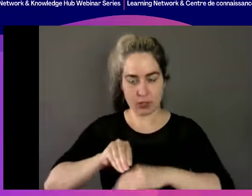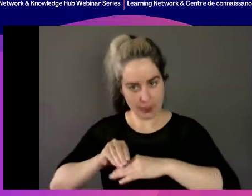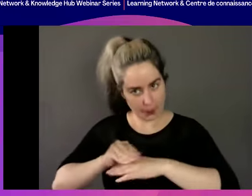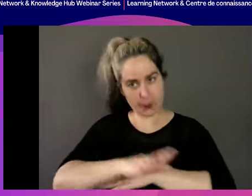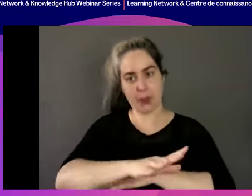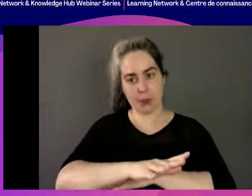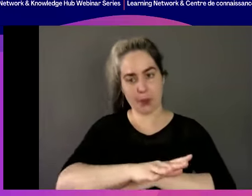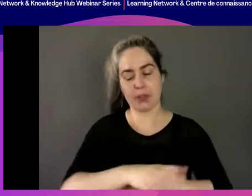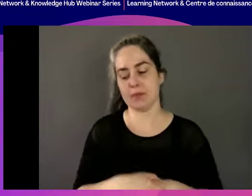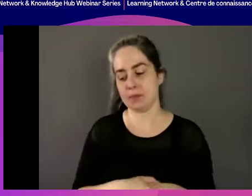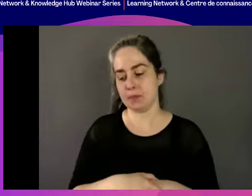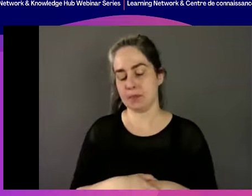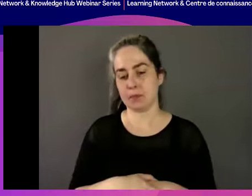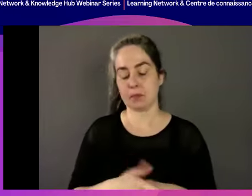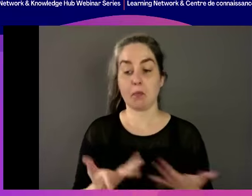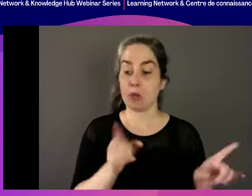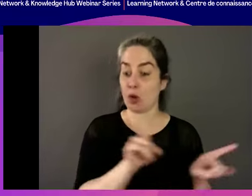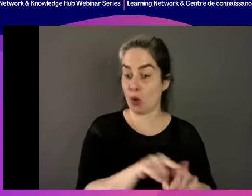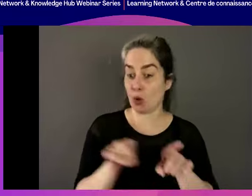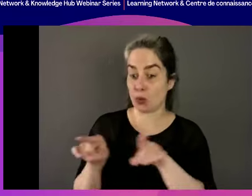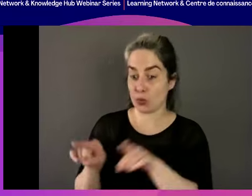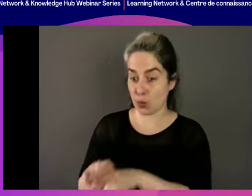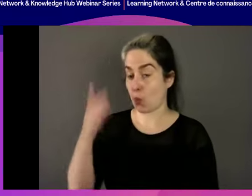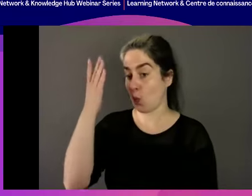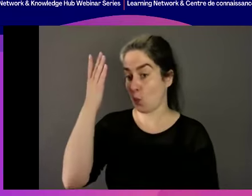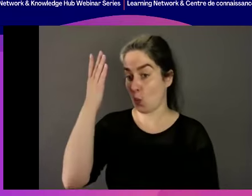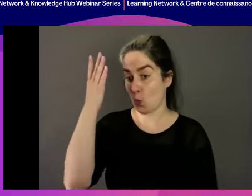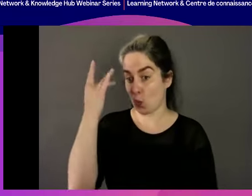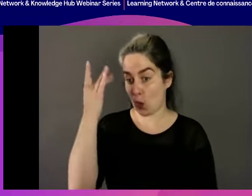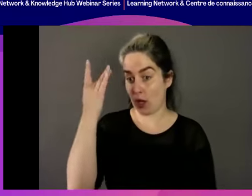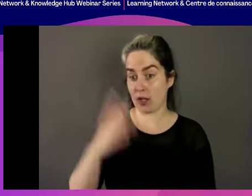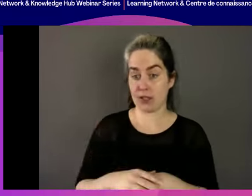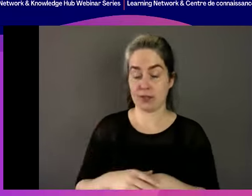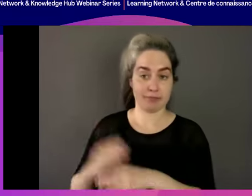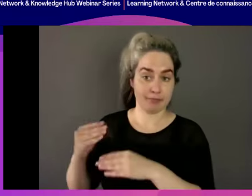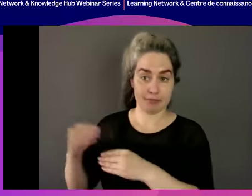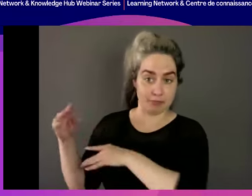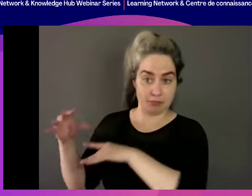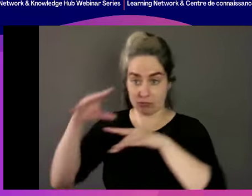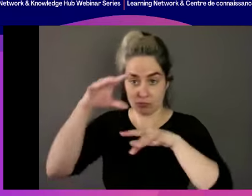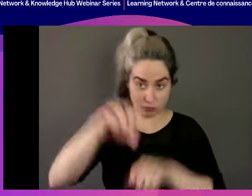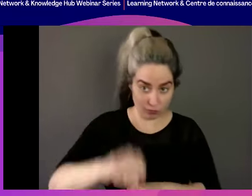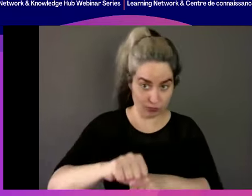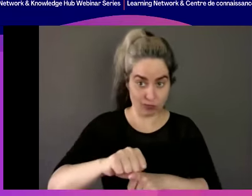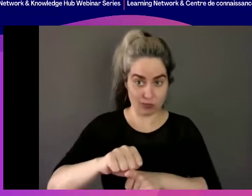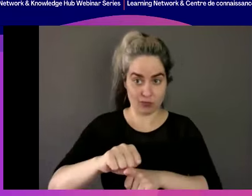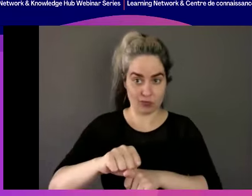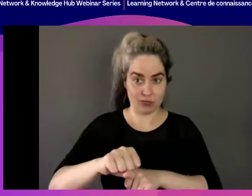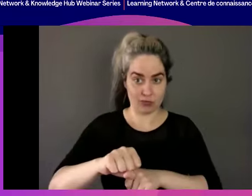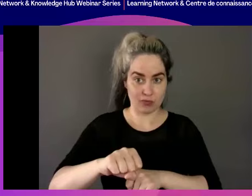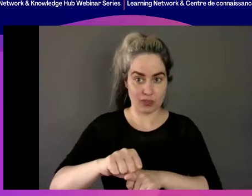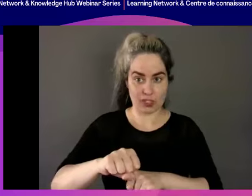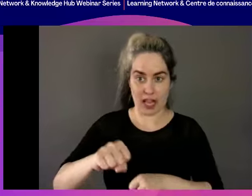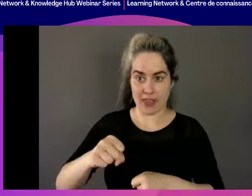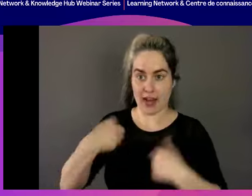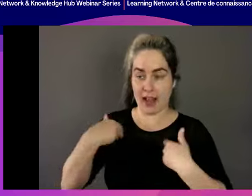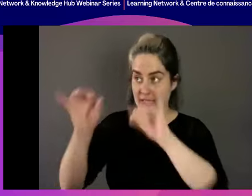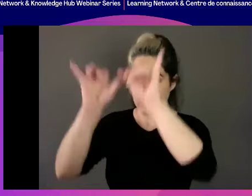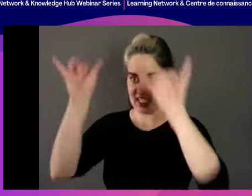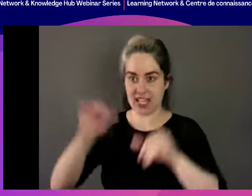But also, with it then, because of colonialism and adopting, these negative views from the larger